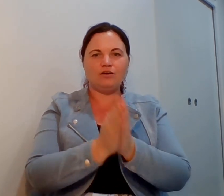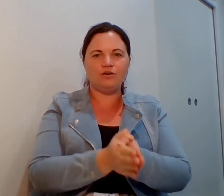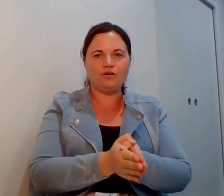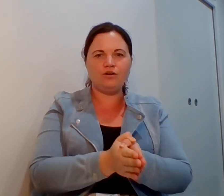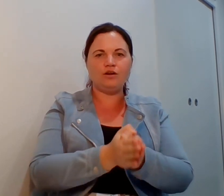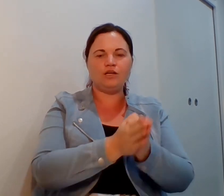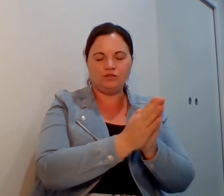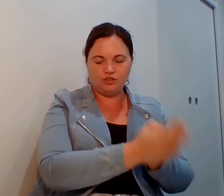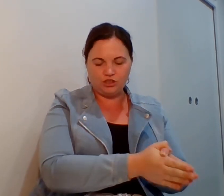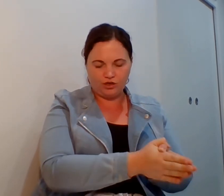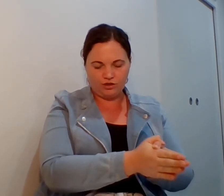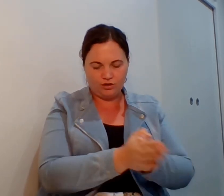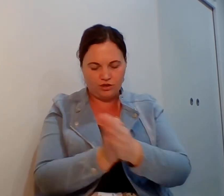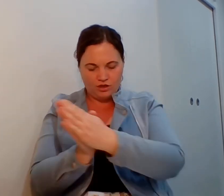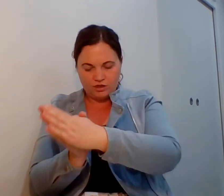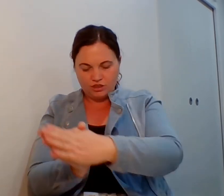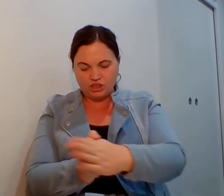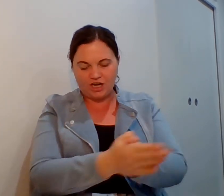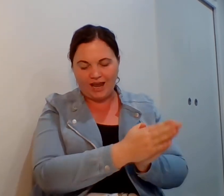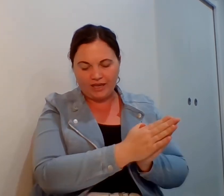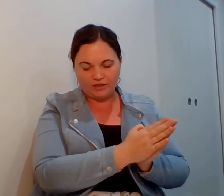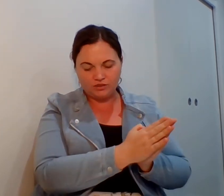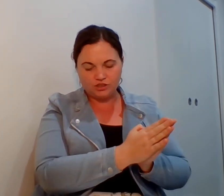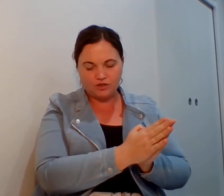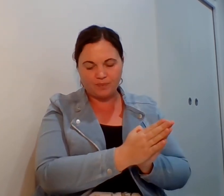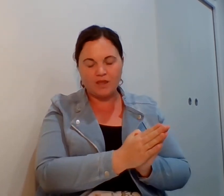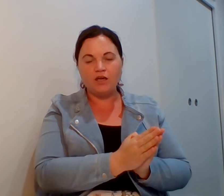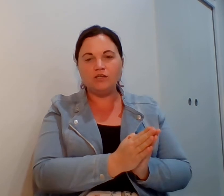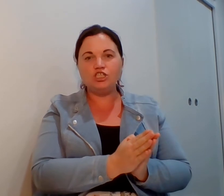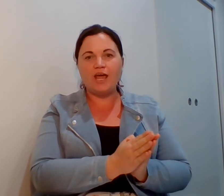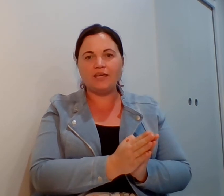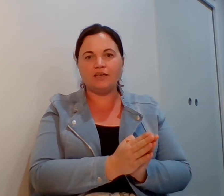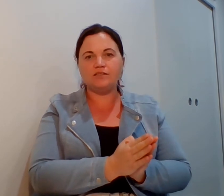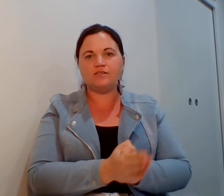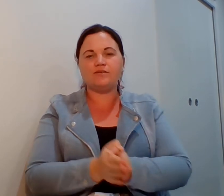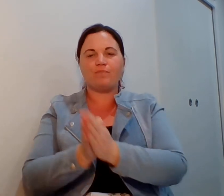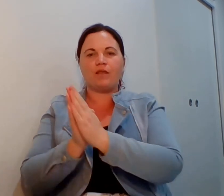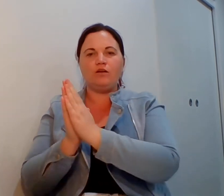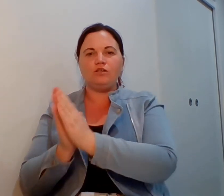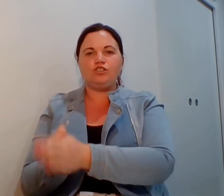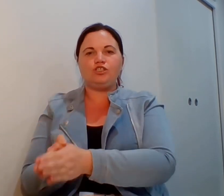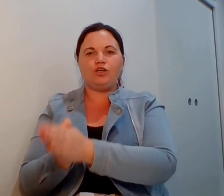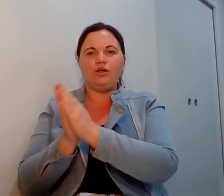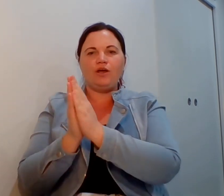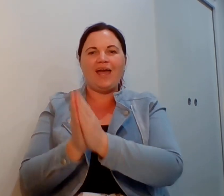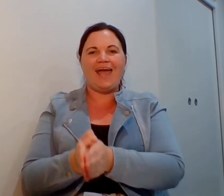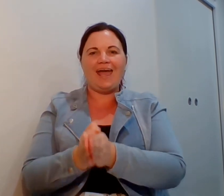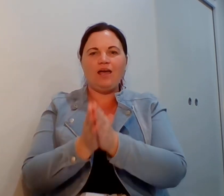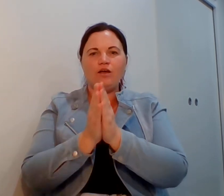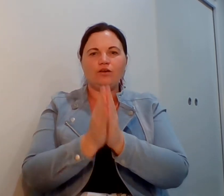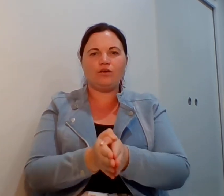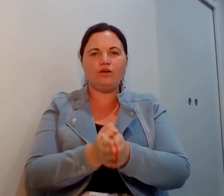N. J. Change. Checkers. Chh. E. C.